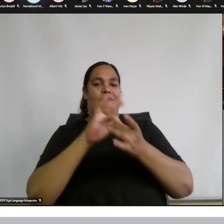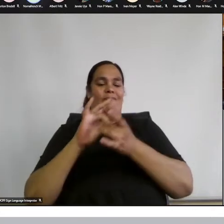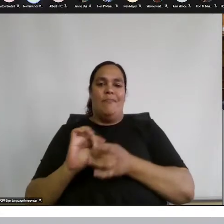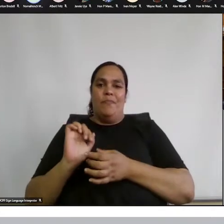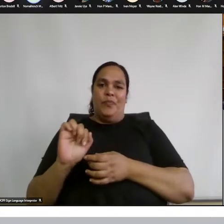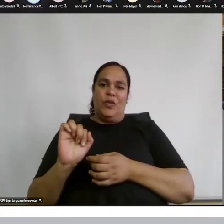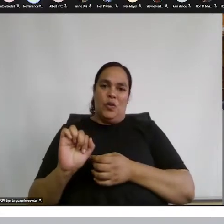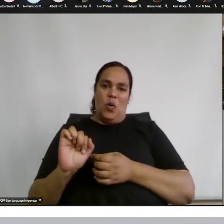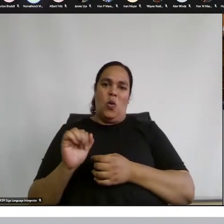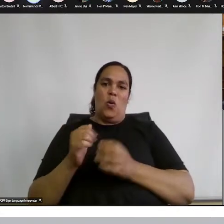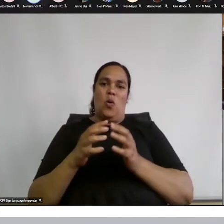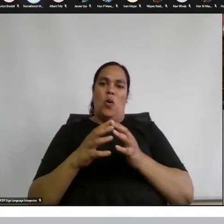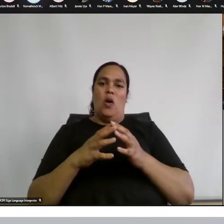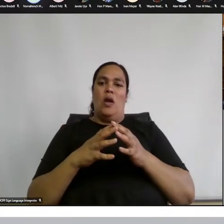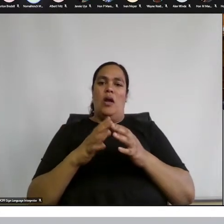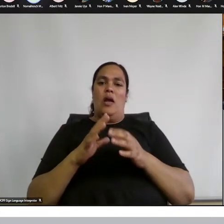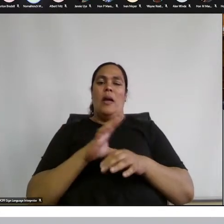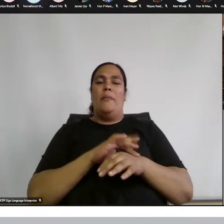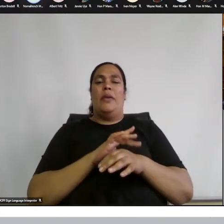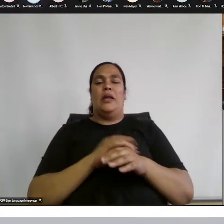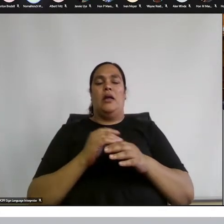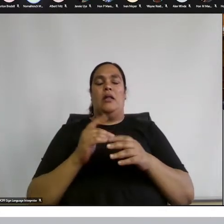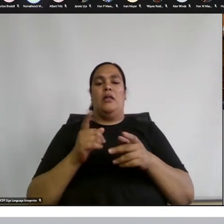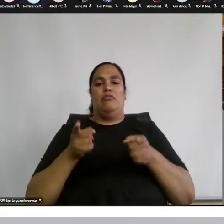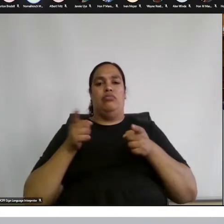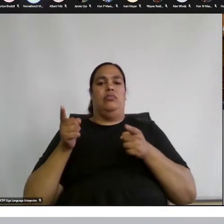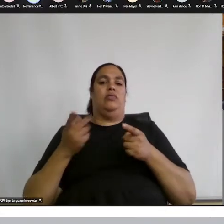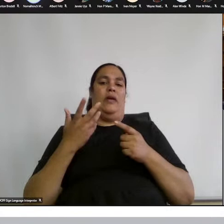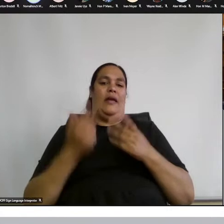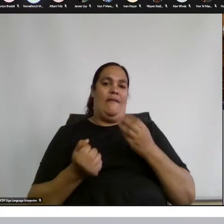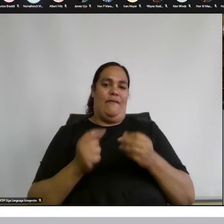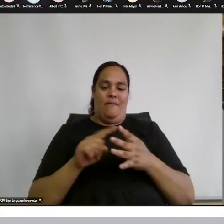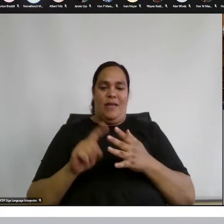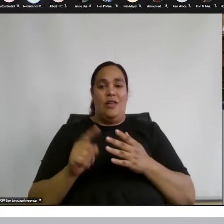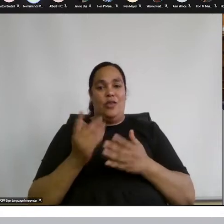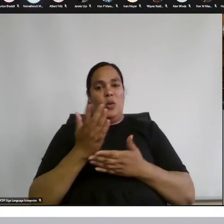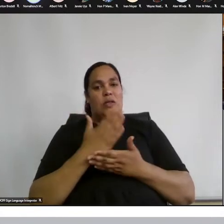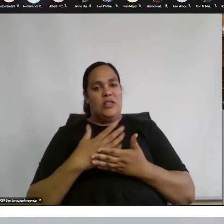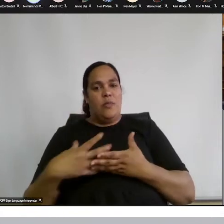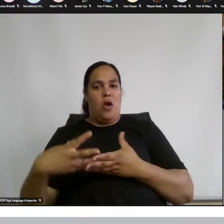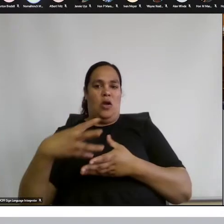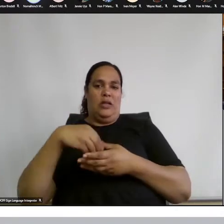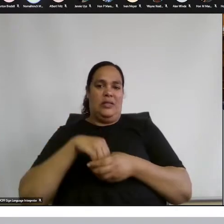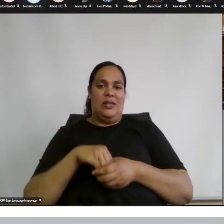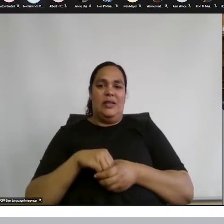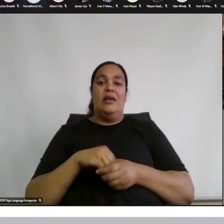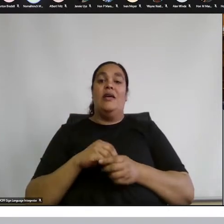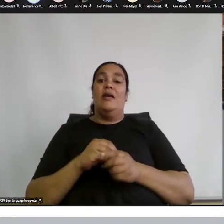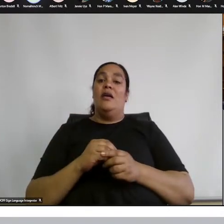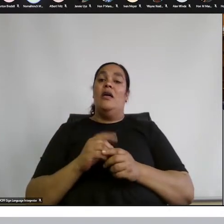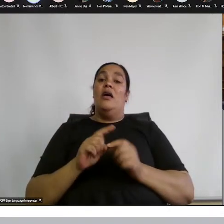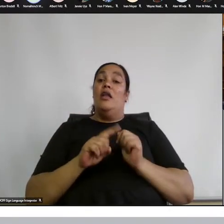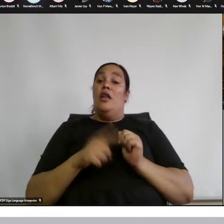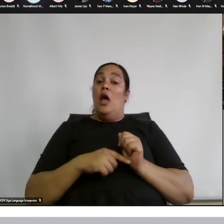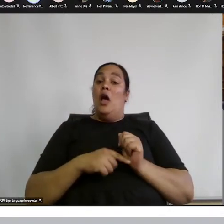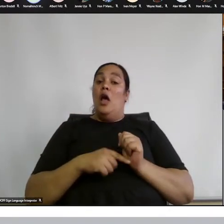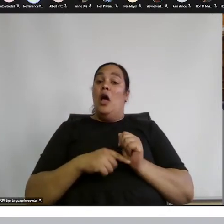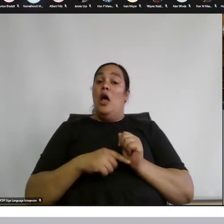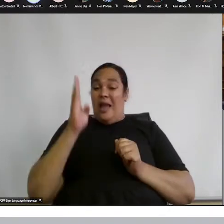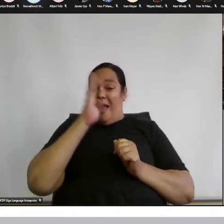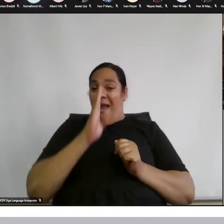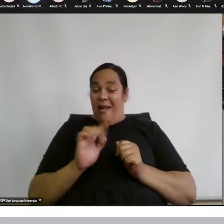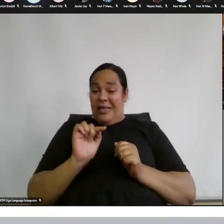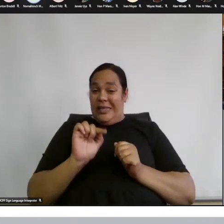the medical legal hazards and all of those. So it's part of that. Lastly, Speaker, on the ugly, we're